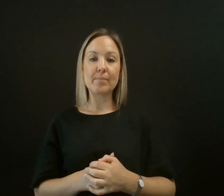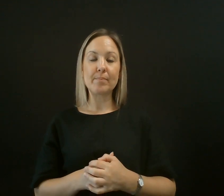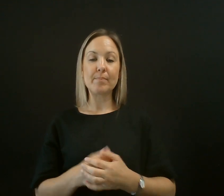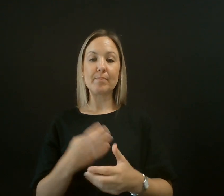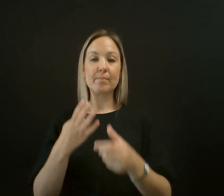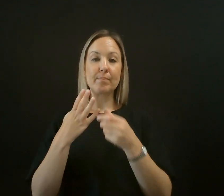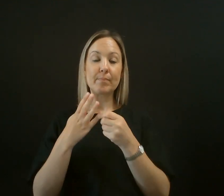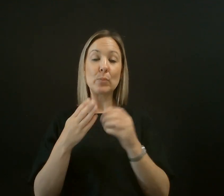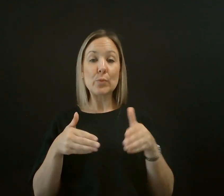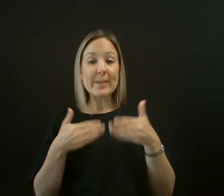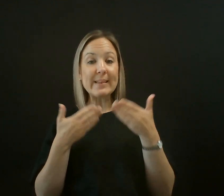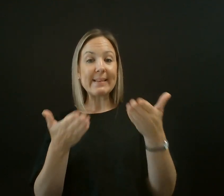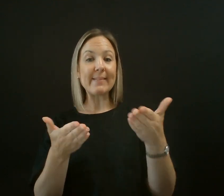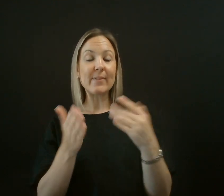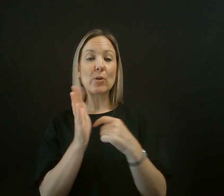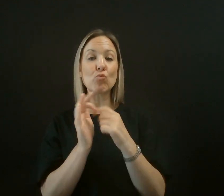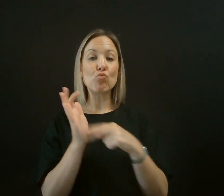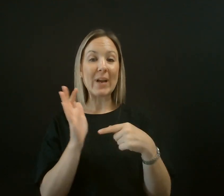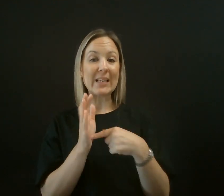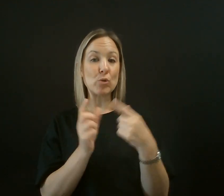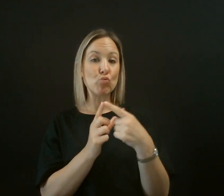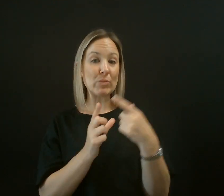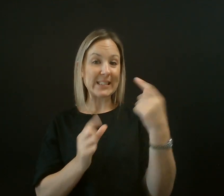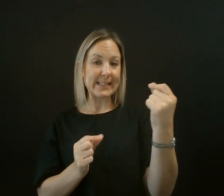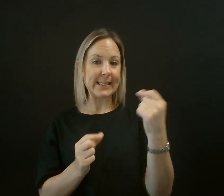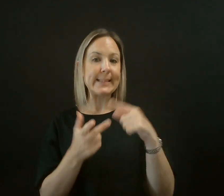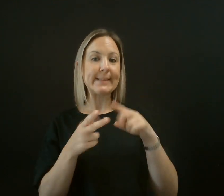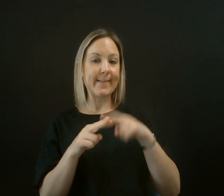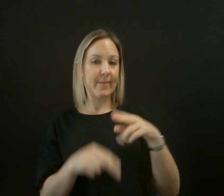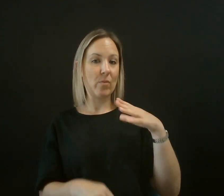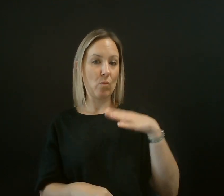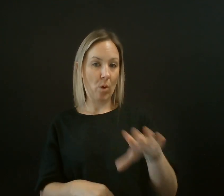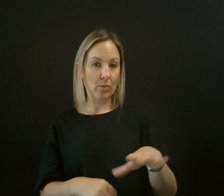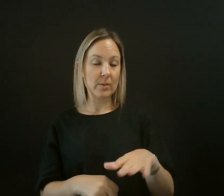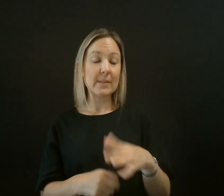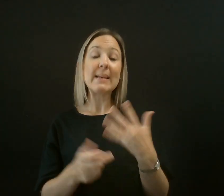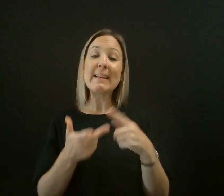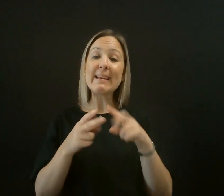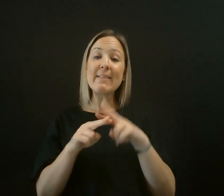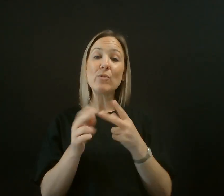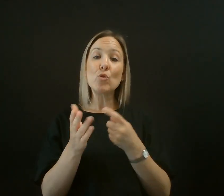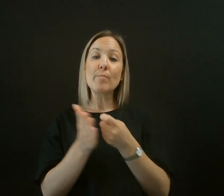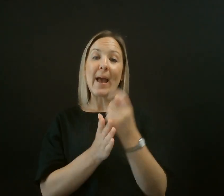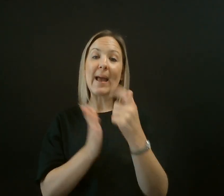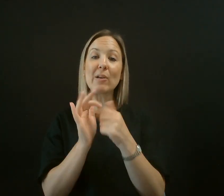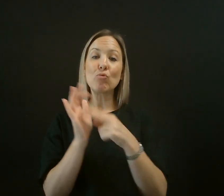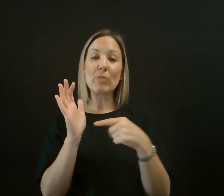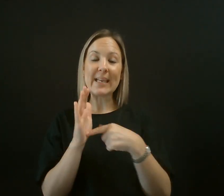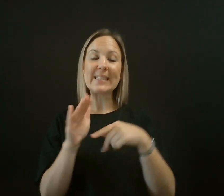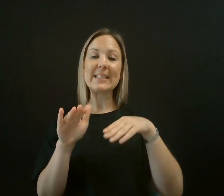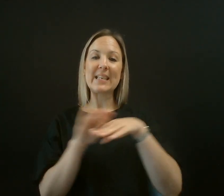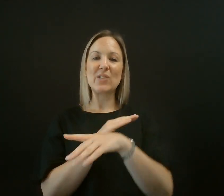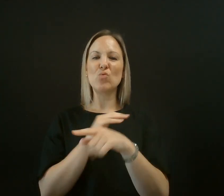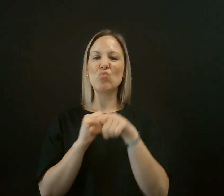To be given rent receipts upon request, unless you pay rent into a nominated bank account.